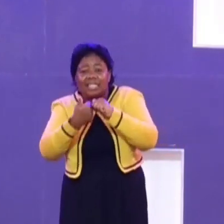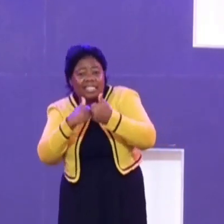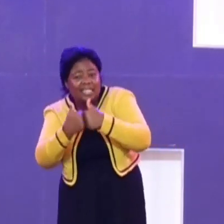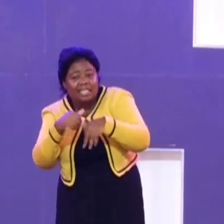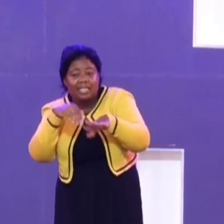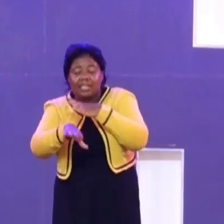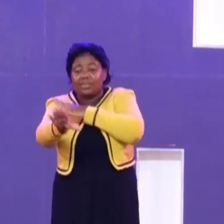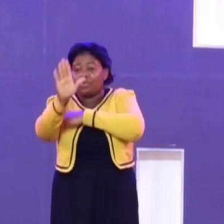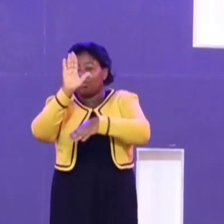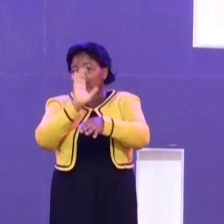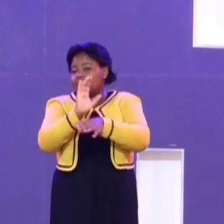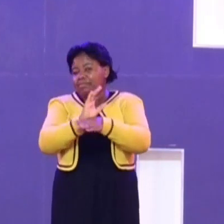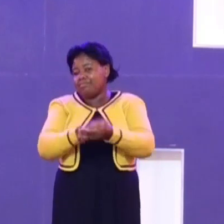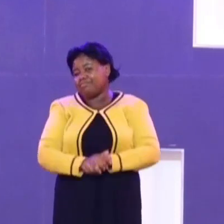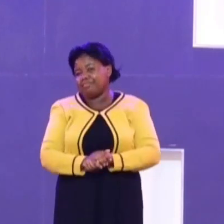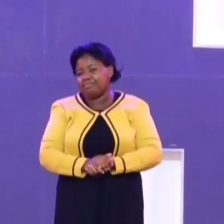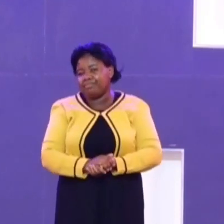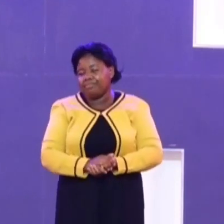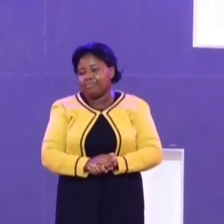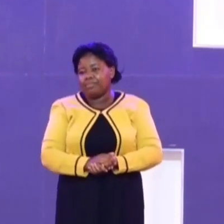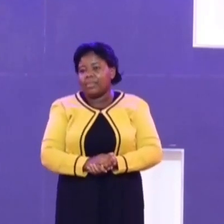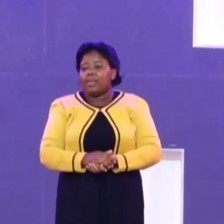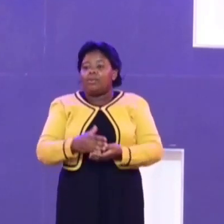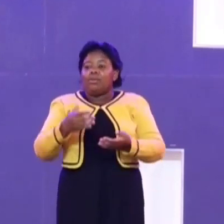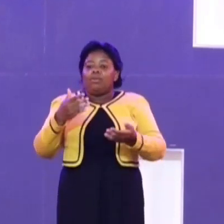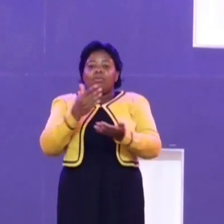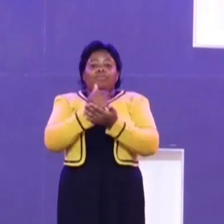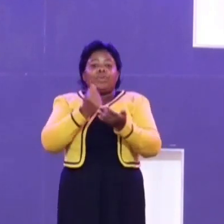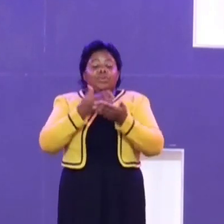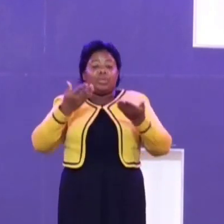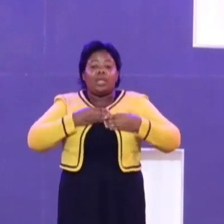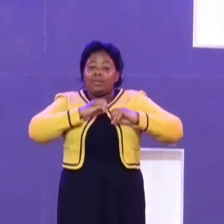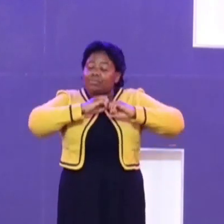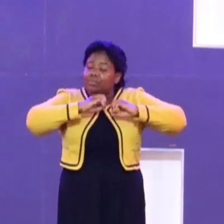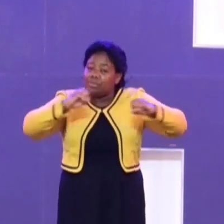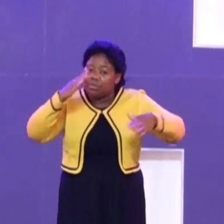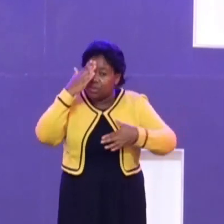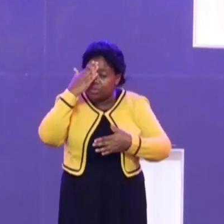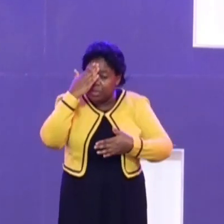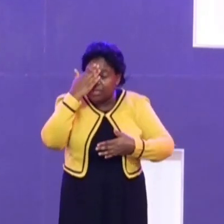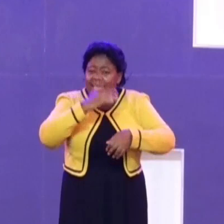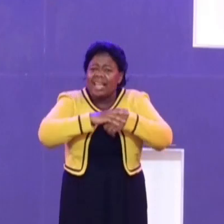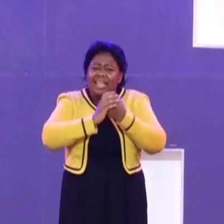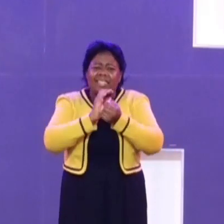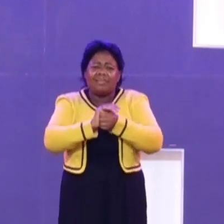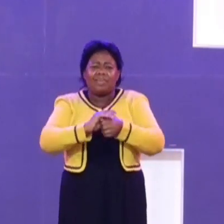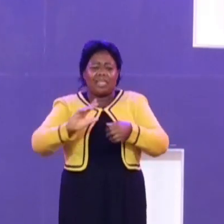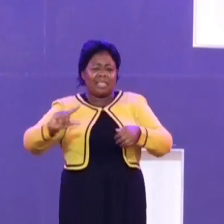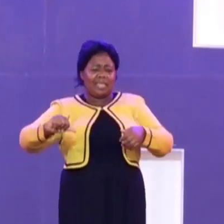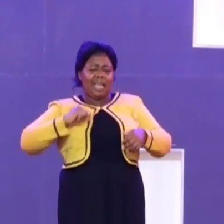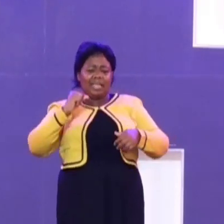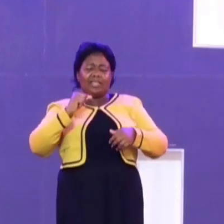soku okubanga tuvuganya mu nyumba ya Katonda. Lack of humility has brought ourselves to be wanting to go